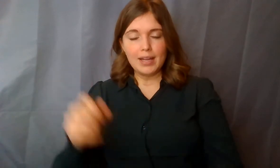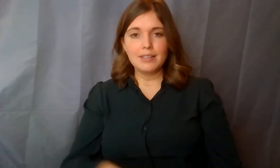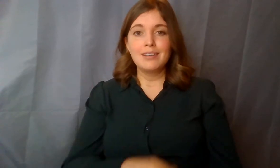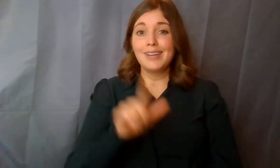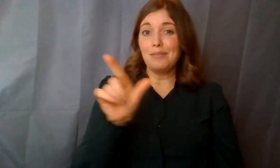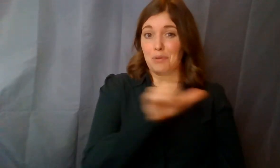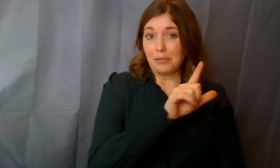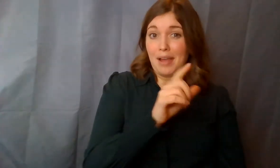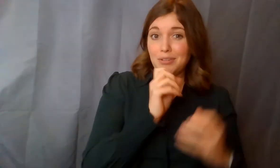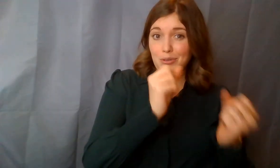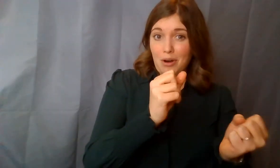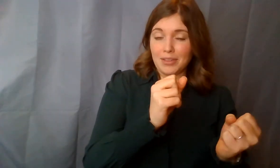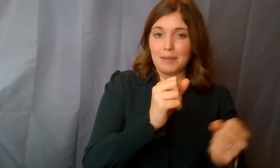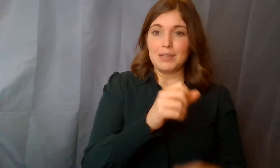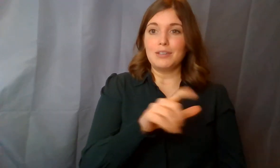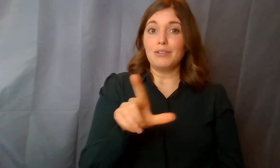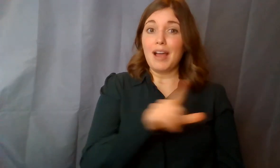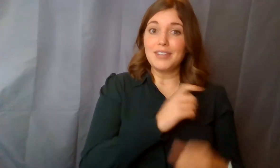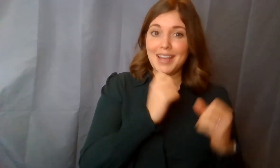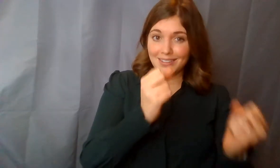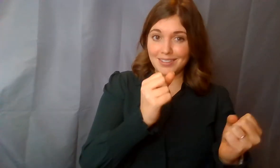right. If you're left strong, that means you're left-handed.